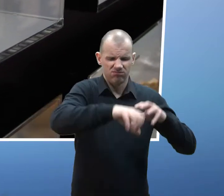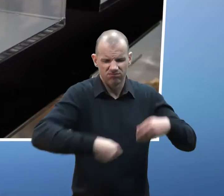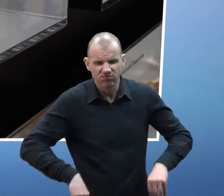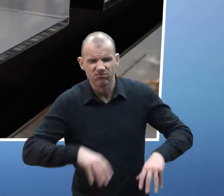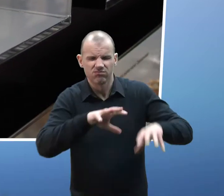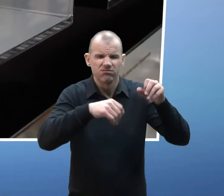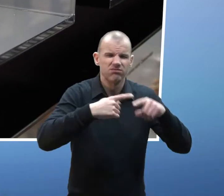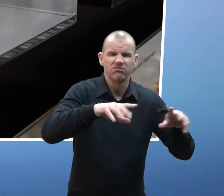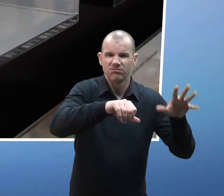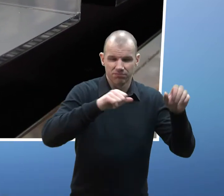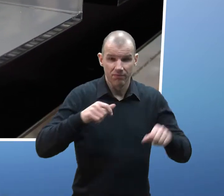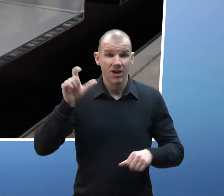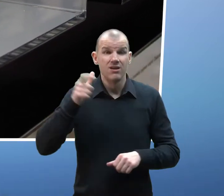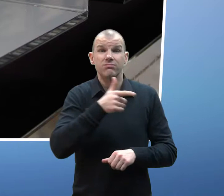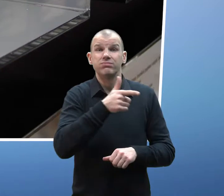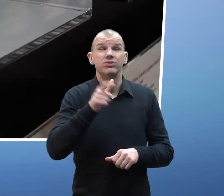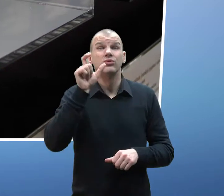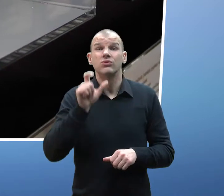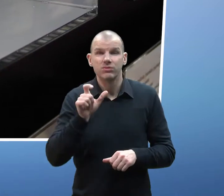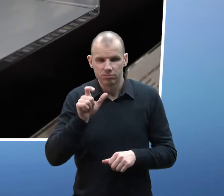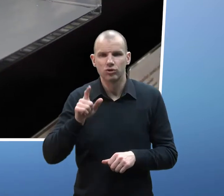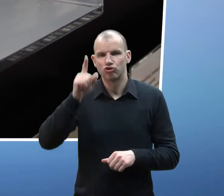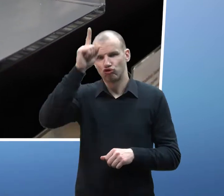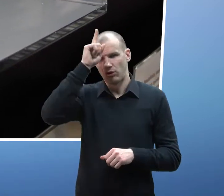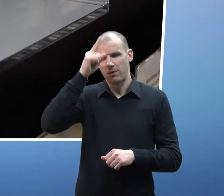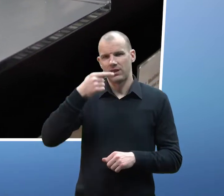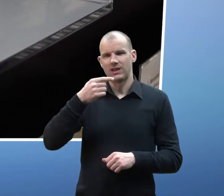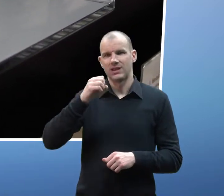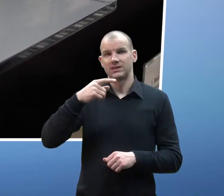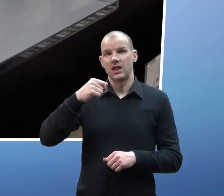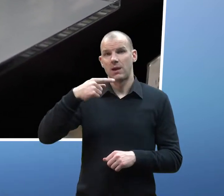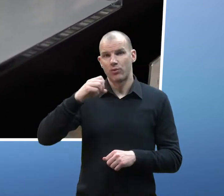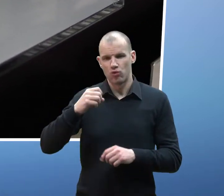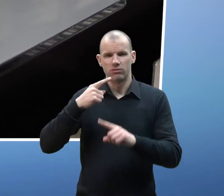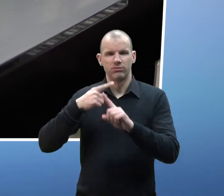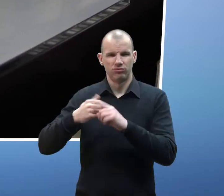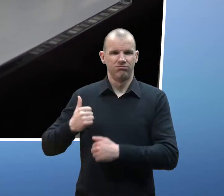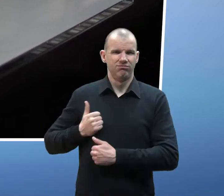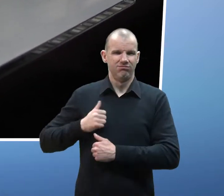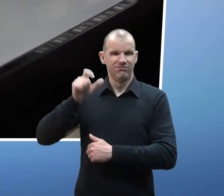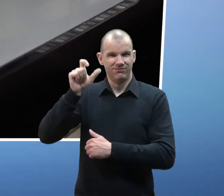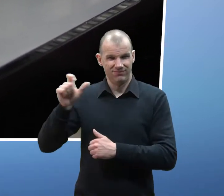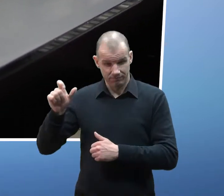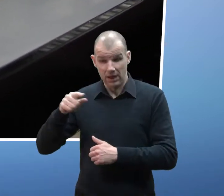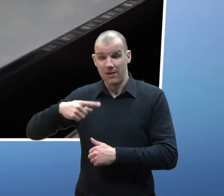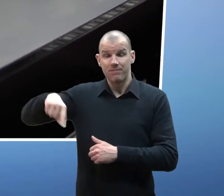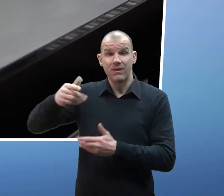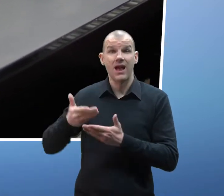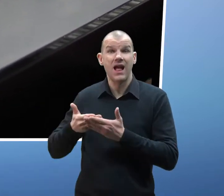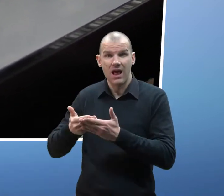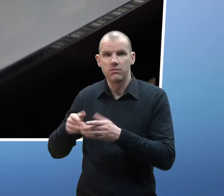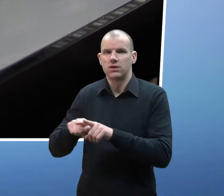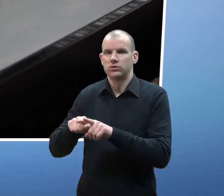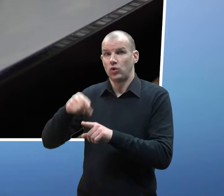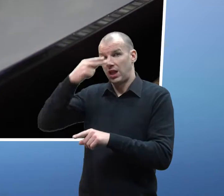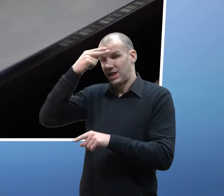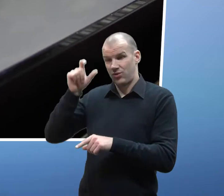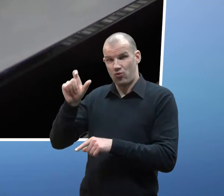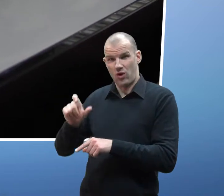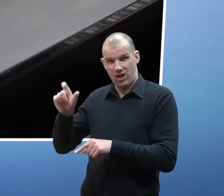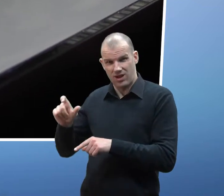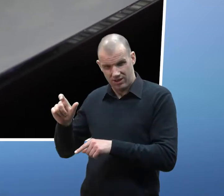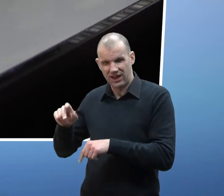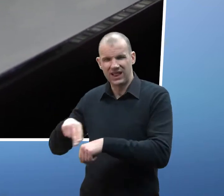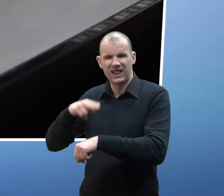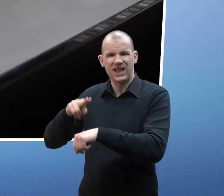German Gestapo officers and soldiers. Lithuanian collaborators from the National Labor Protection Battalion were helping